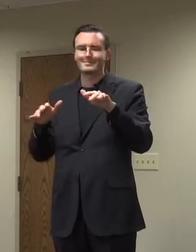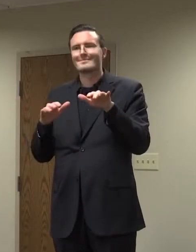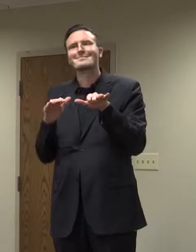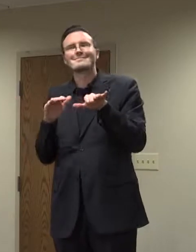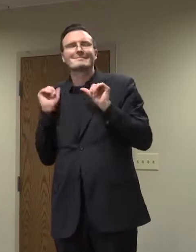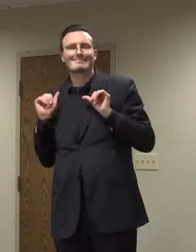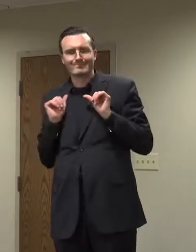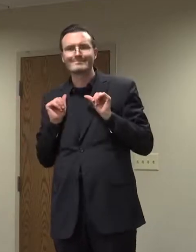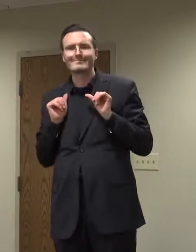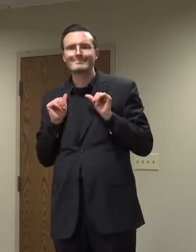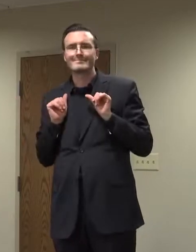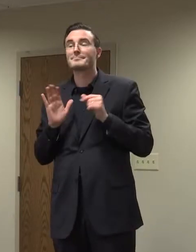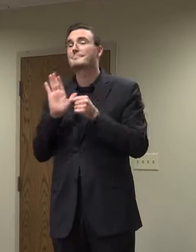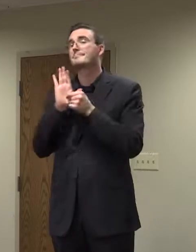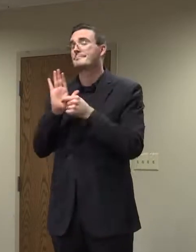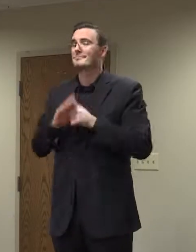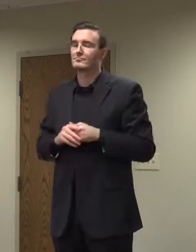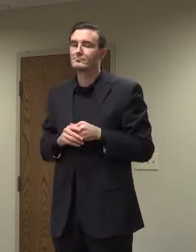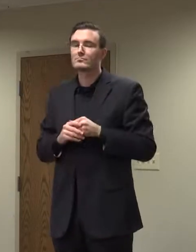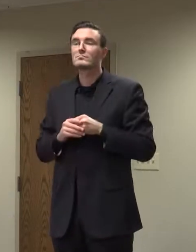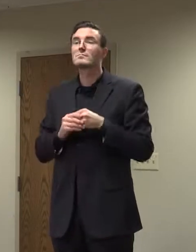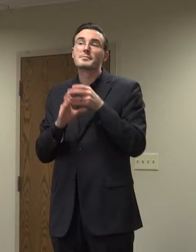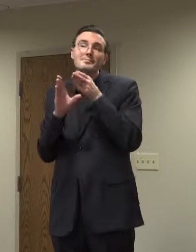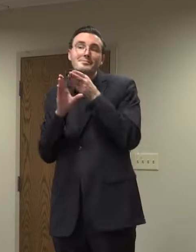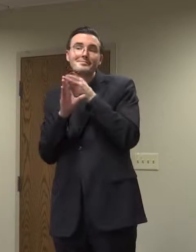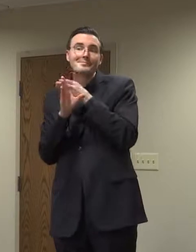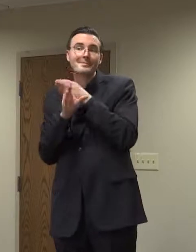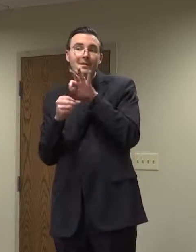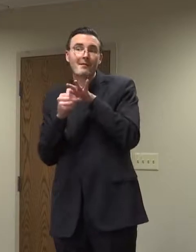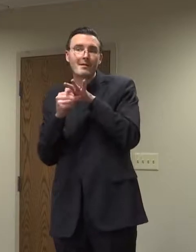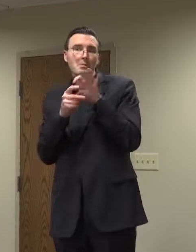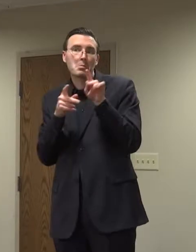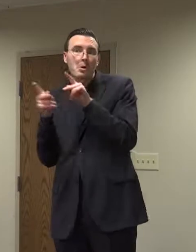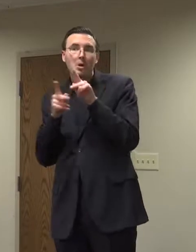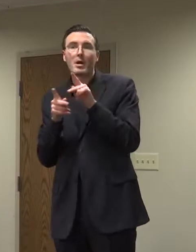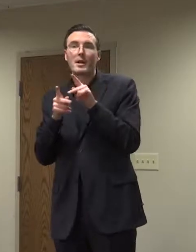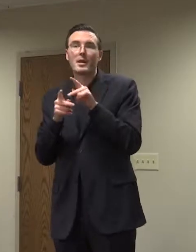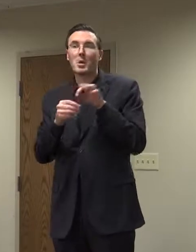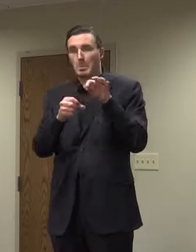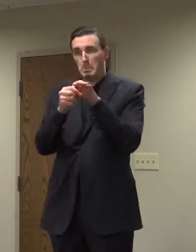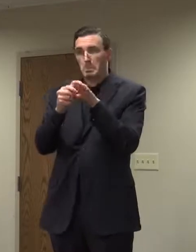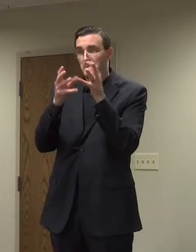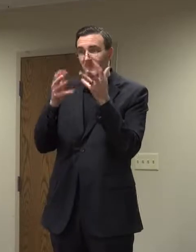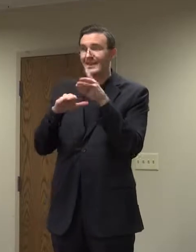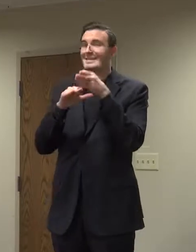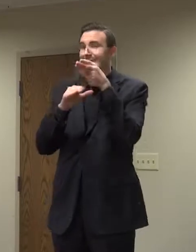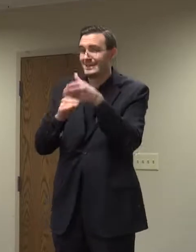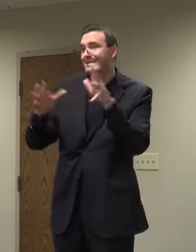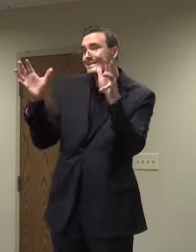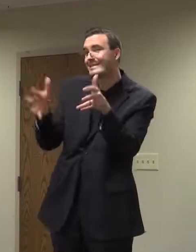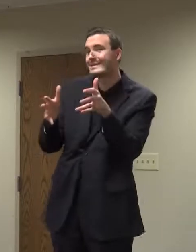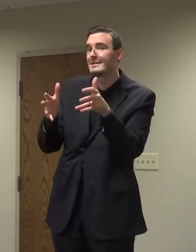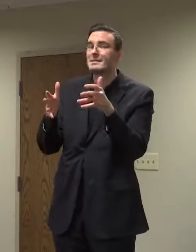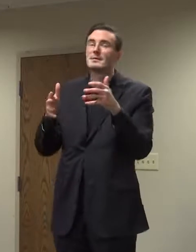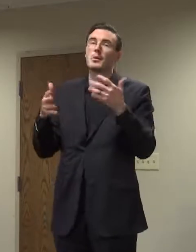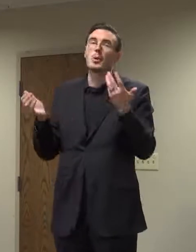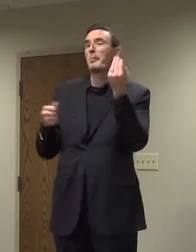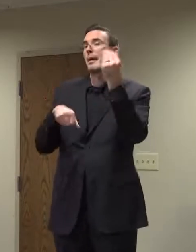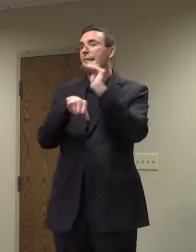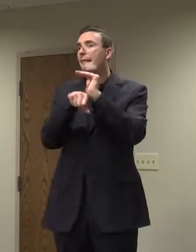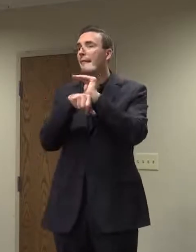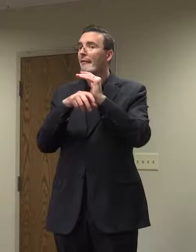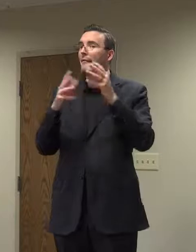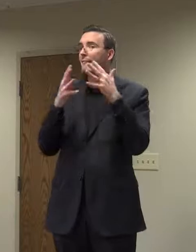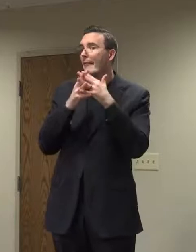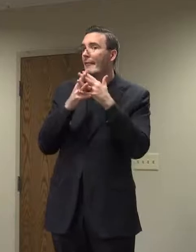a pre-election party or a post-election gathering, please know that those have the potential for being a super